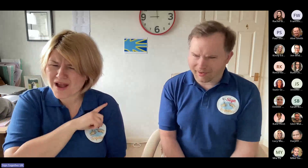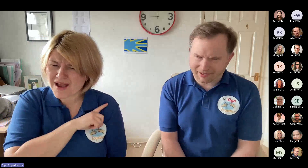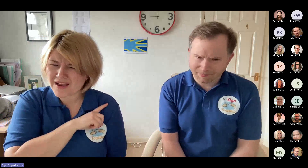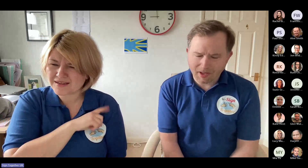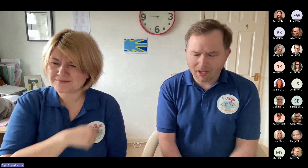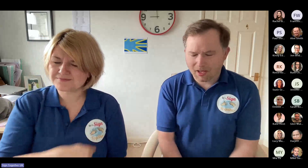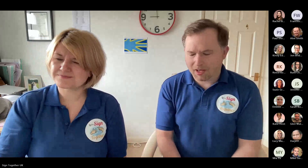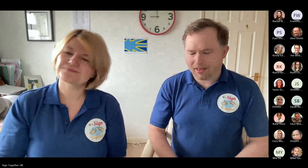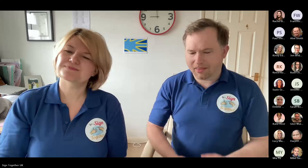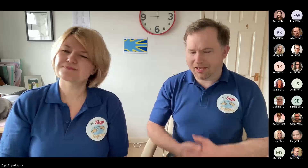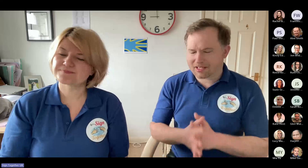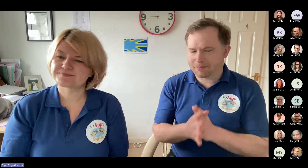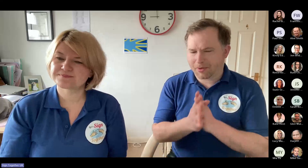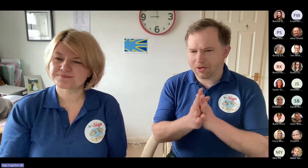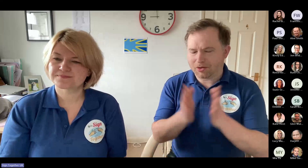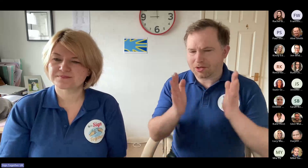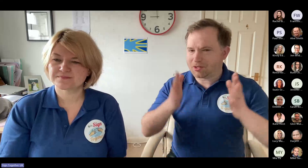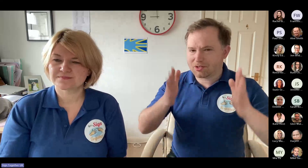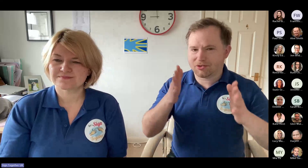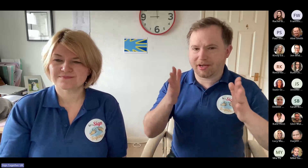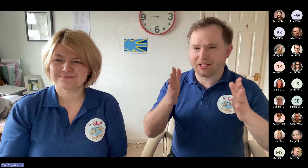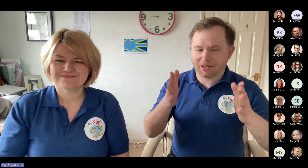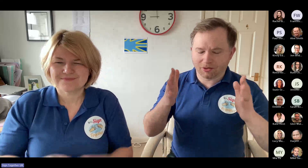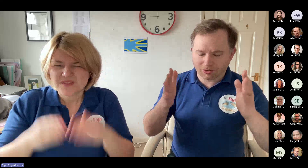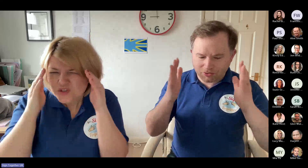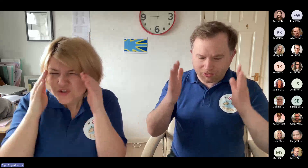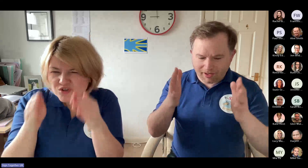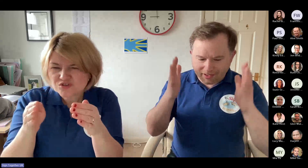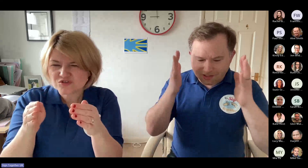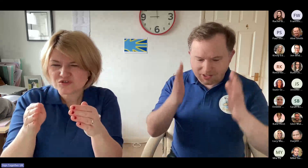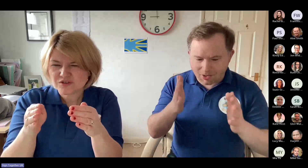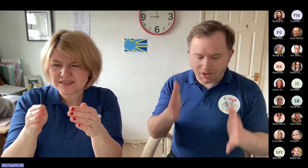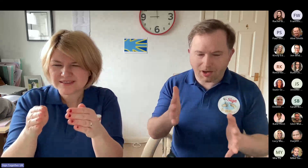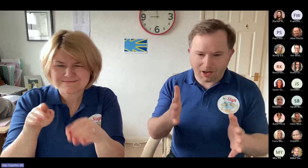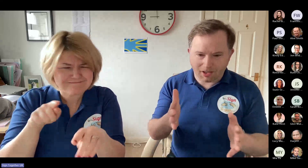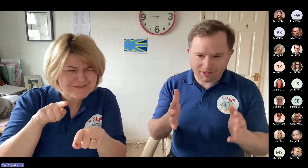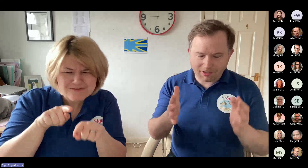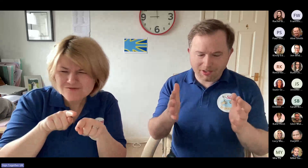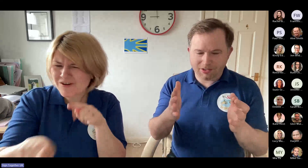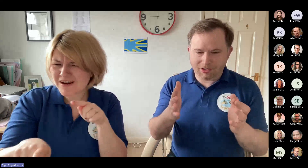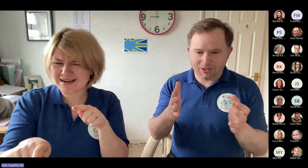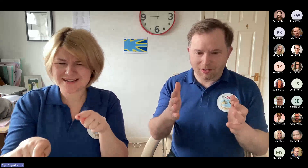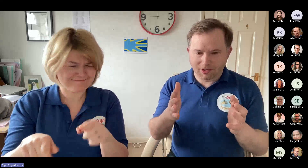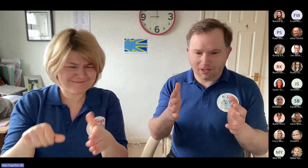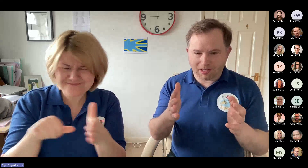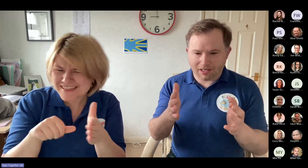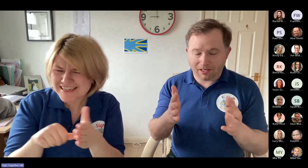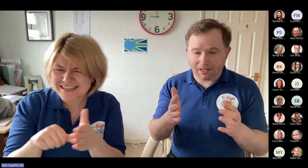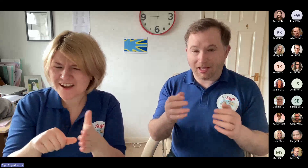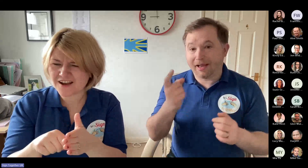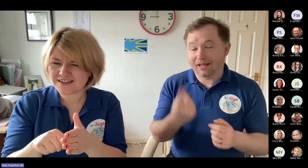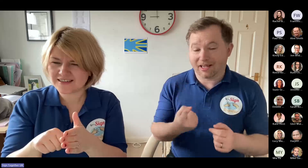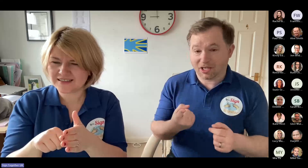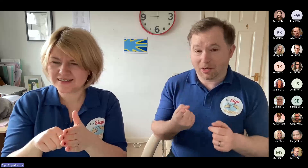why? It's the pure concentration. You're trying so hard to A, catch